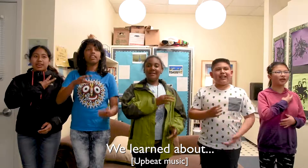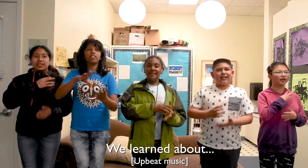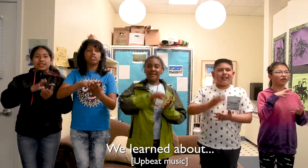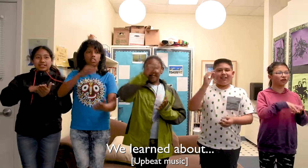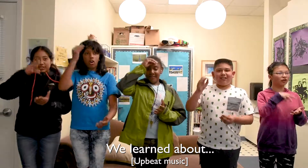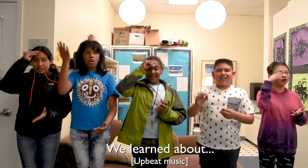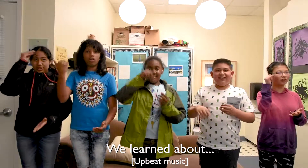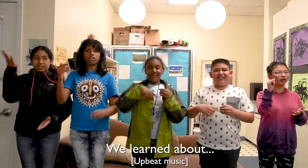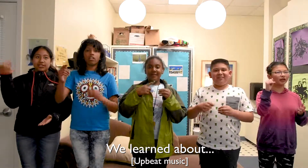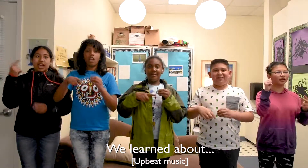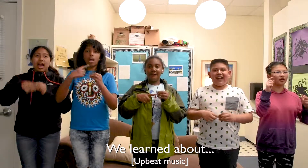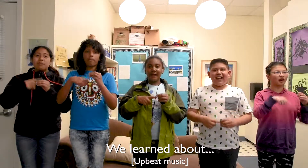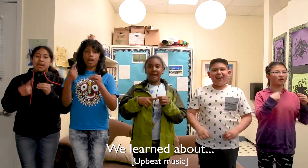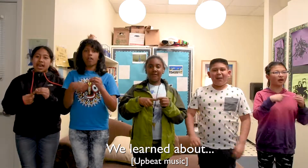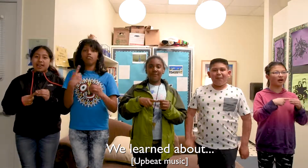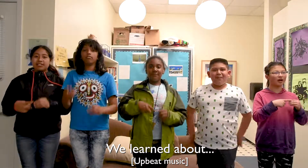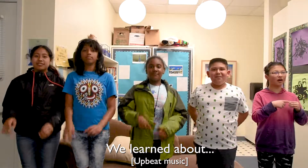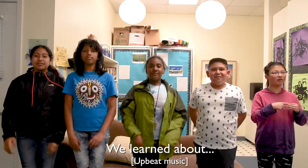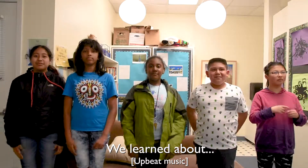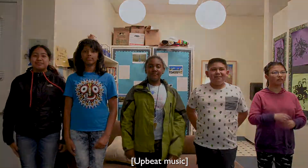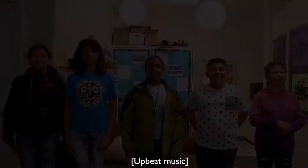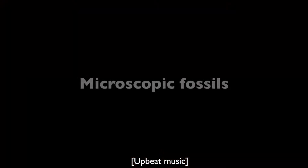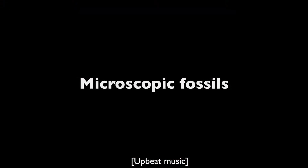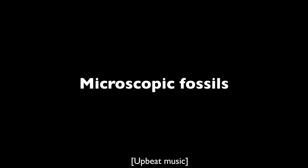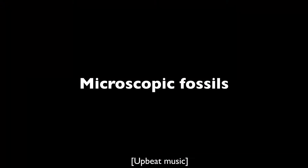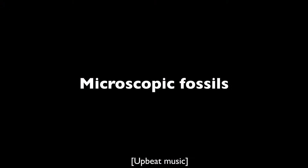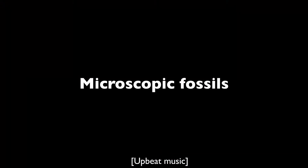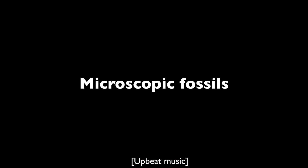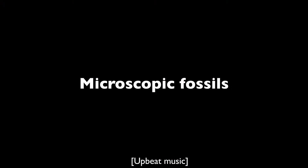We learned about